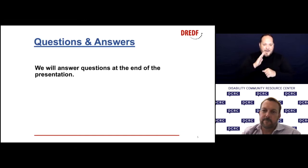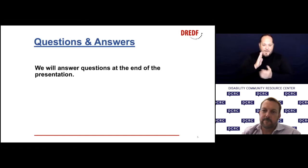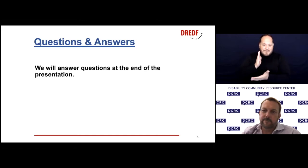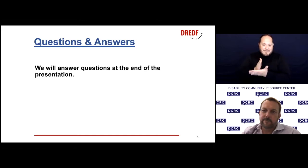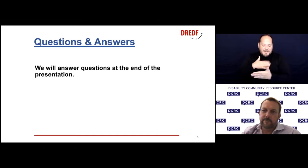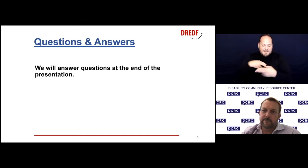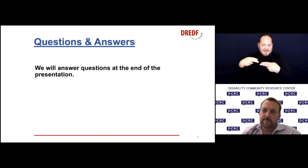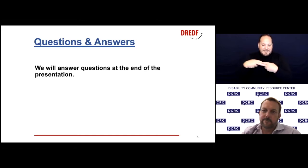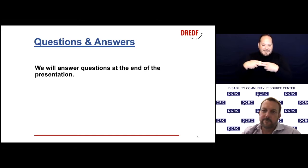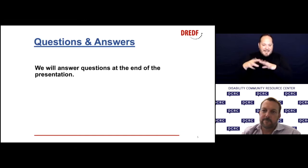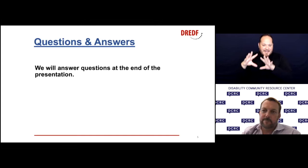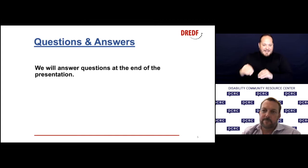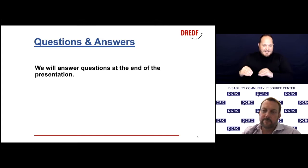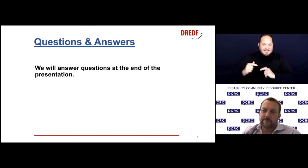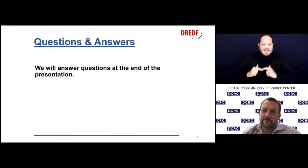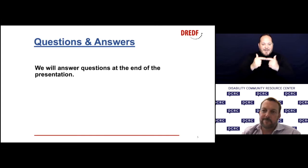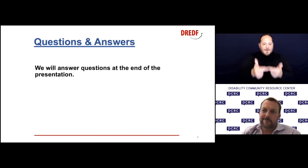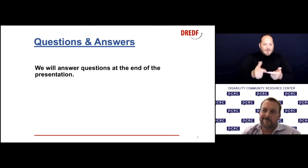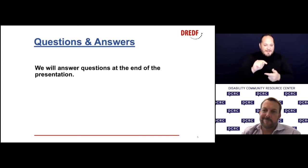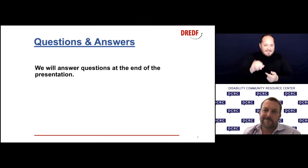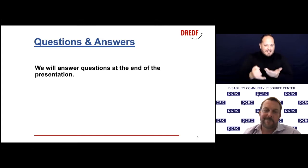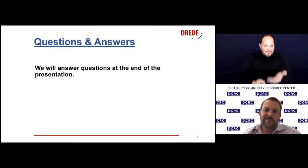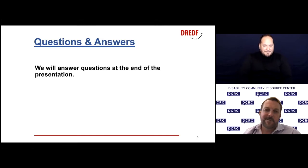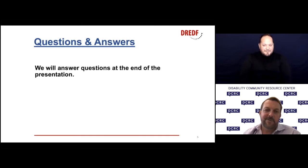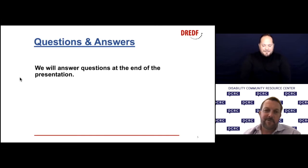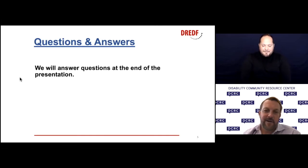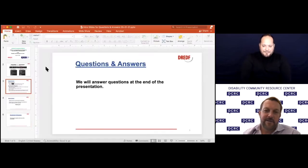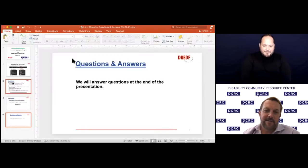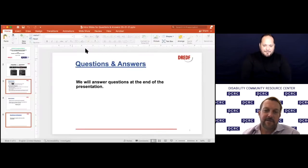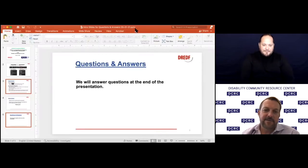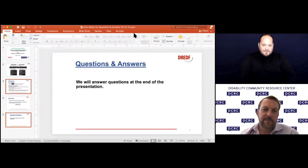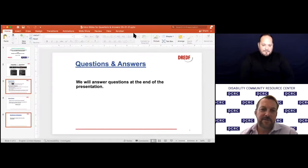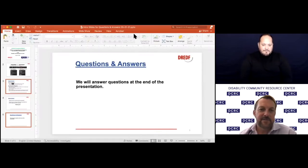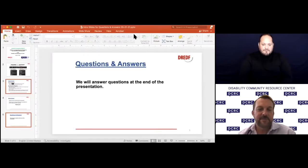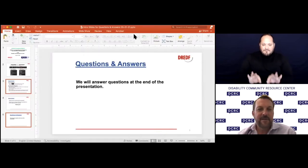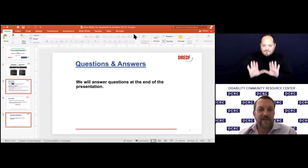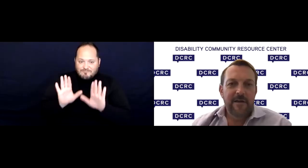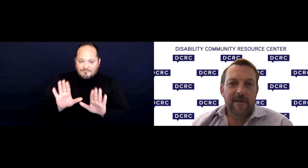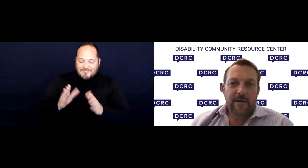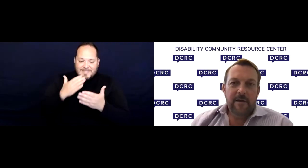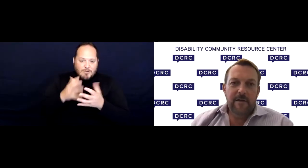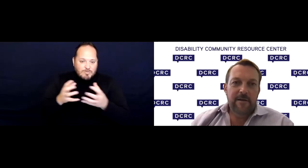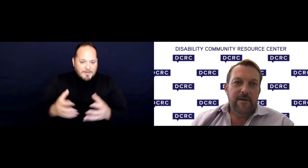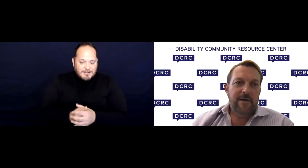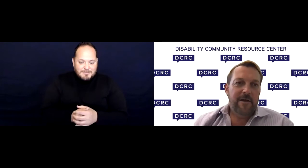slide sharing and hand it over to you, TJ. Great, thank you so much.